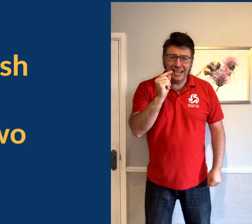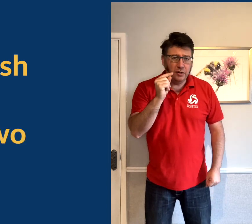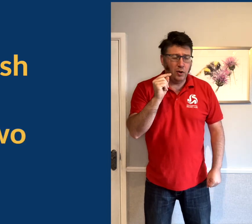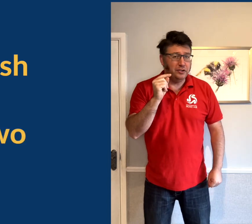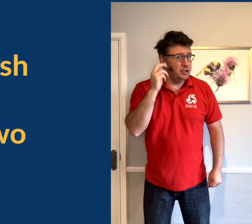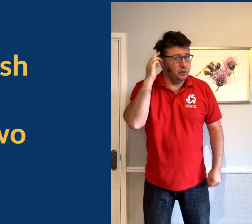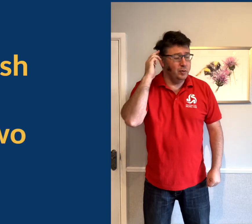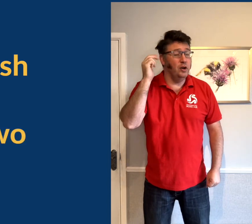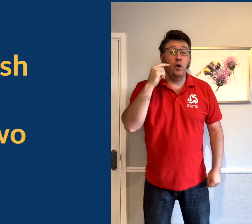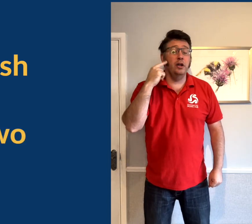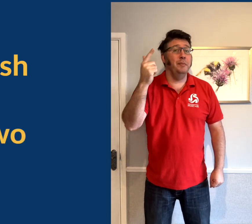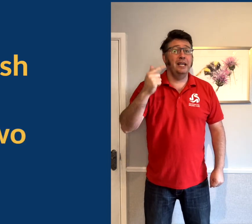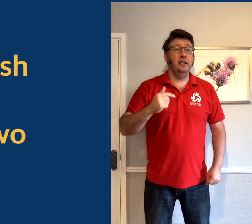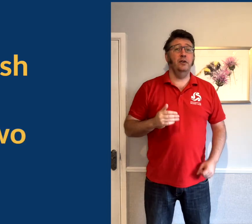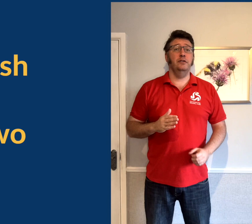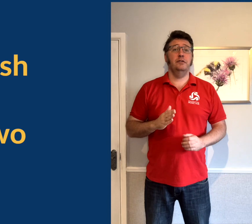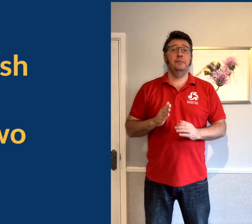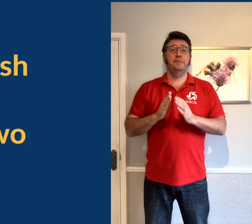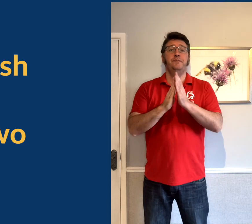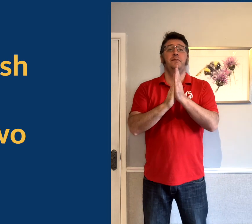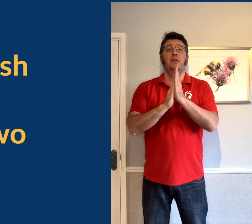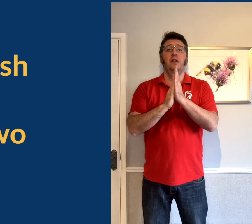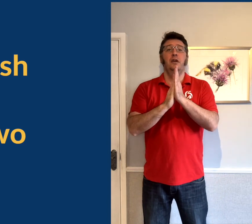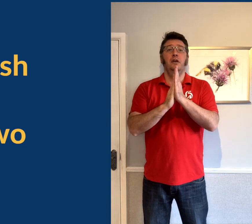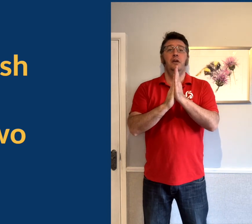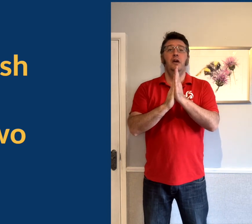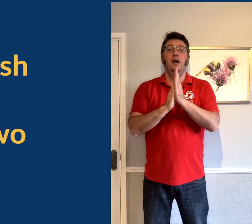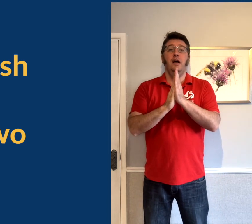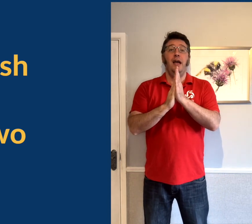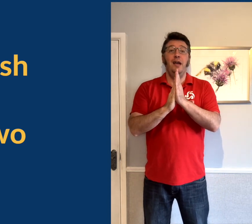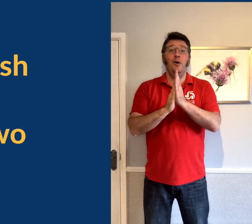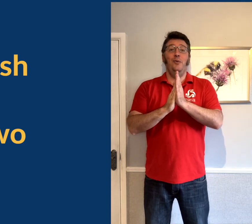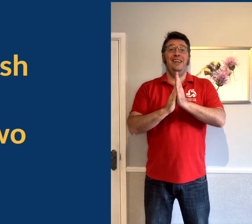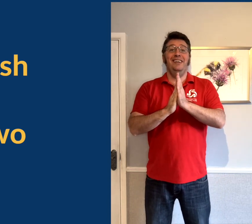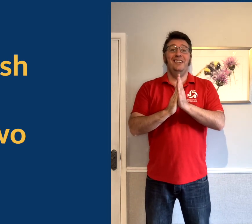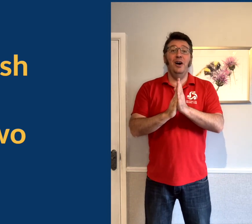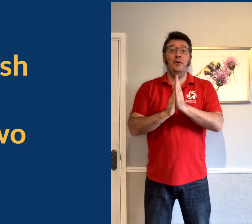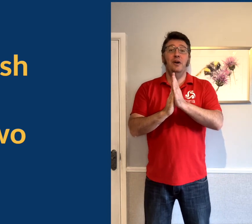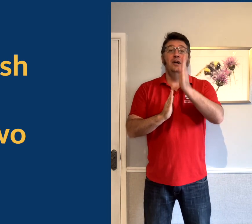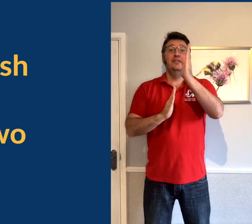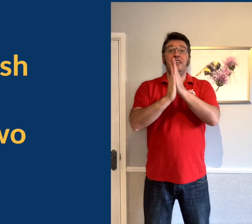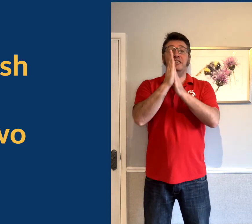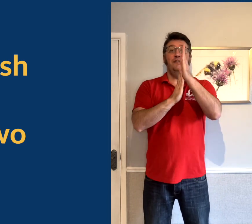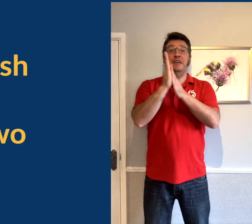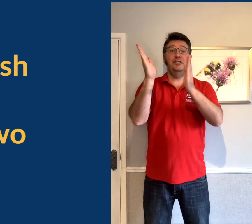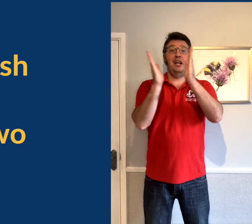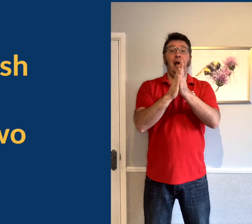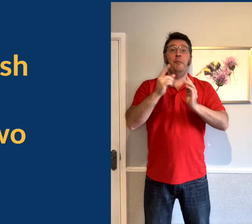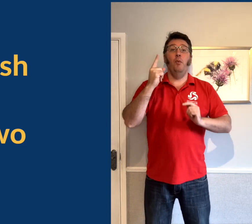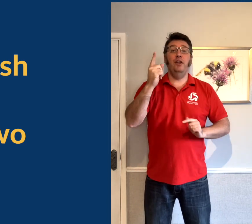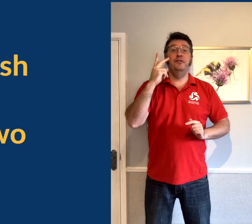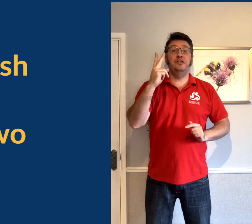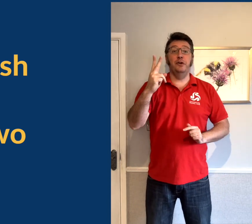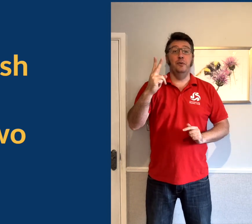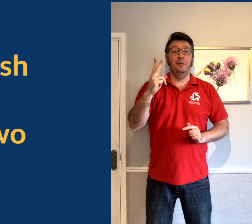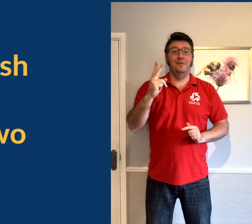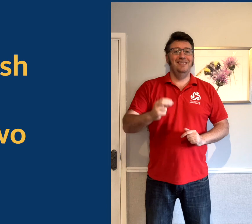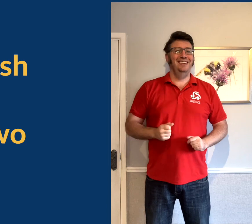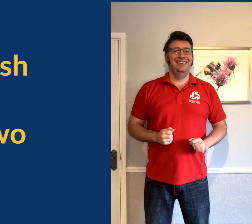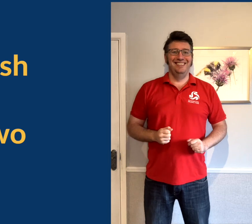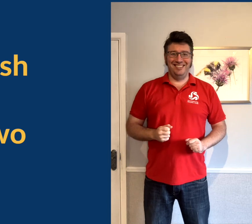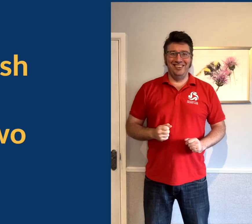going to say the 1, 2. We're not going to make any noise. Here we go. Tasty fish clap 1,